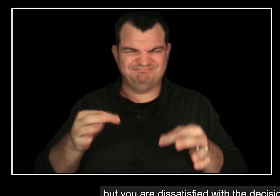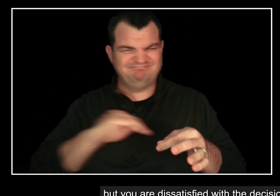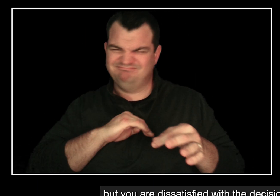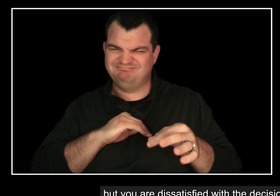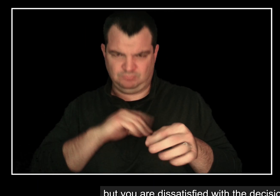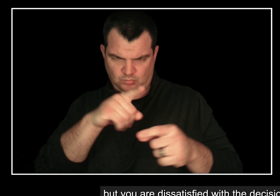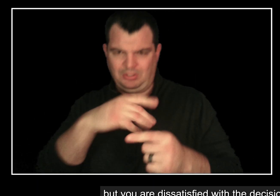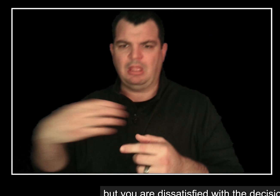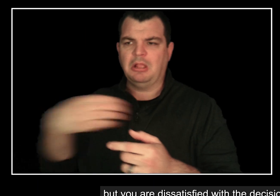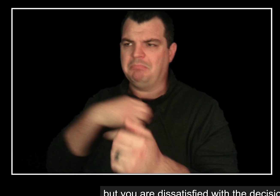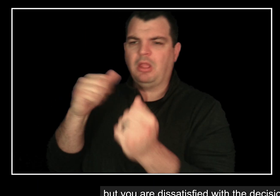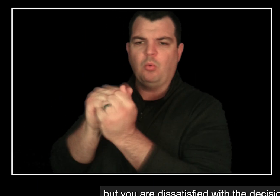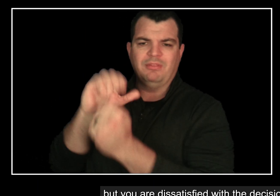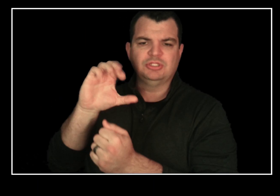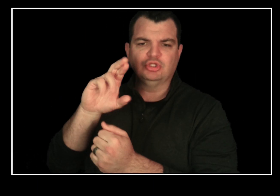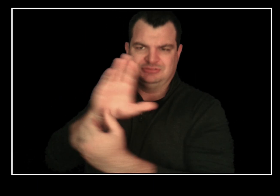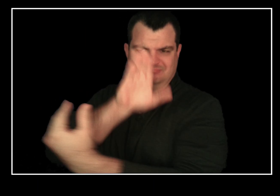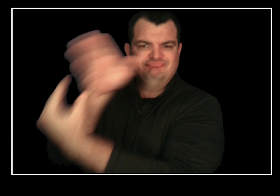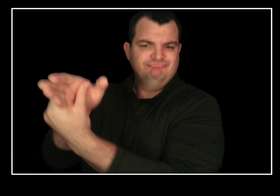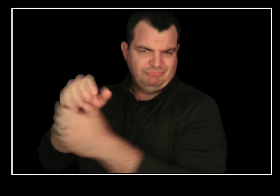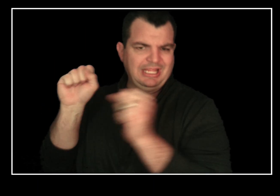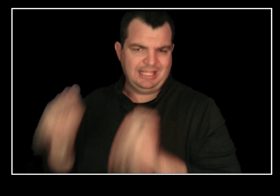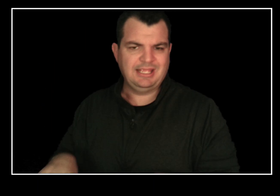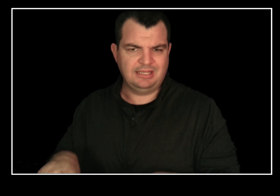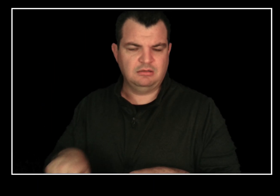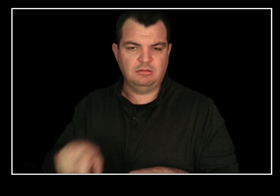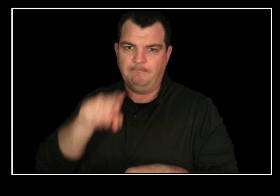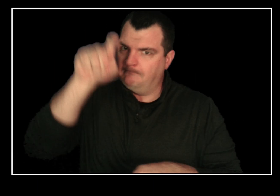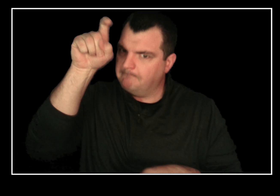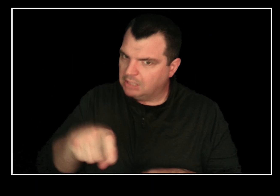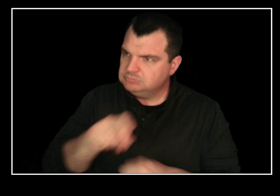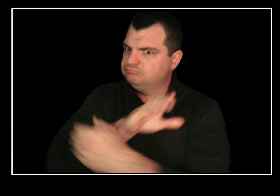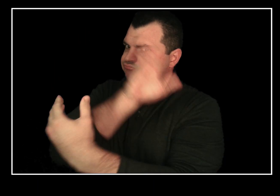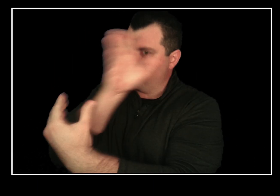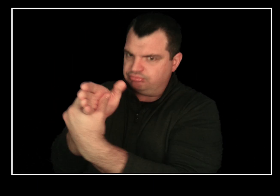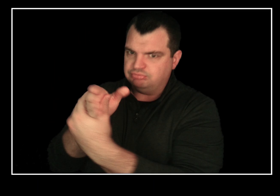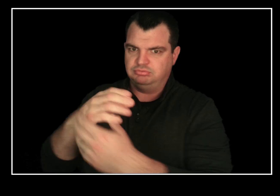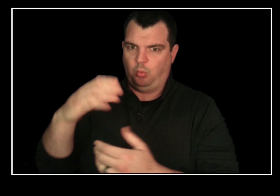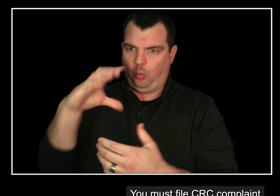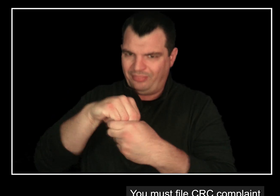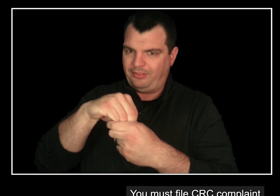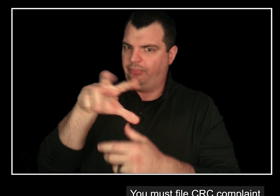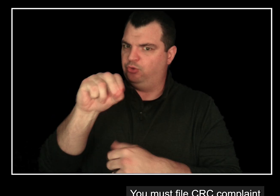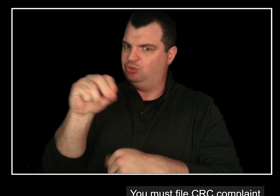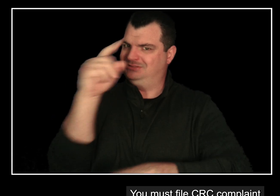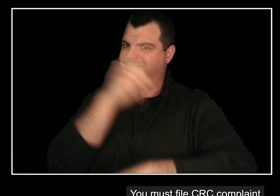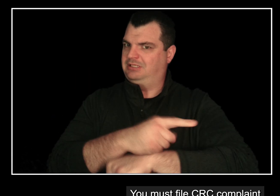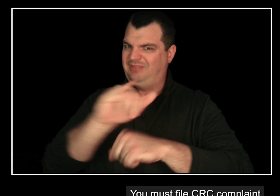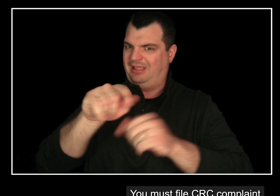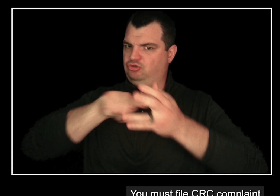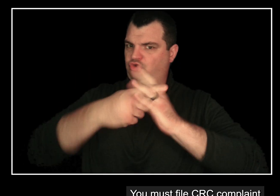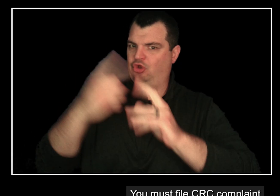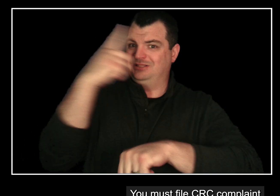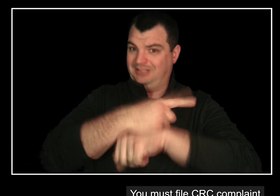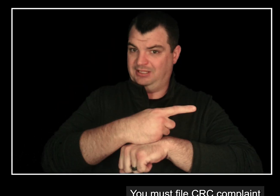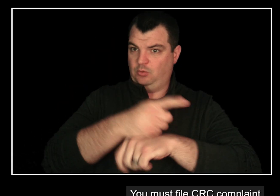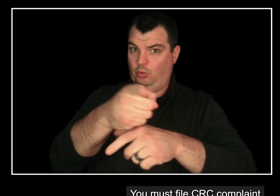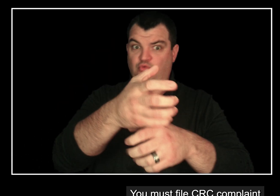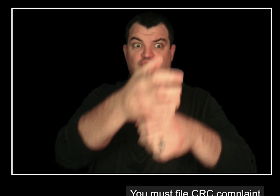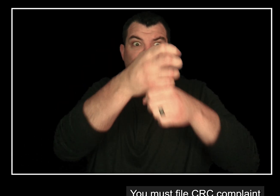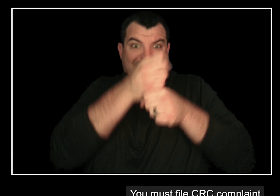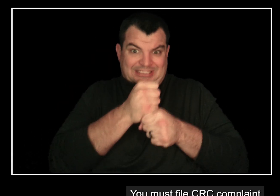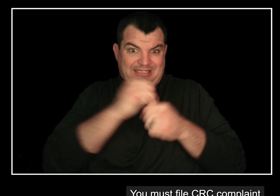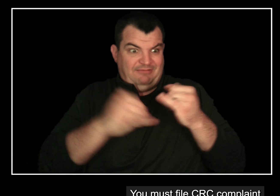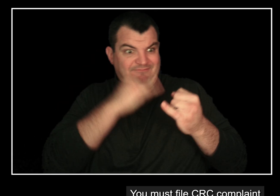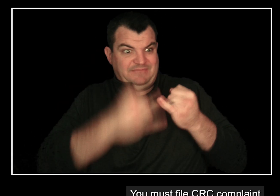dissatisfied with the decision or resolution, you may file a complaint with CRC. You must file your CRC complaint within